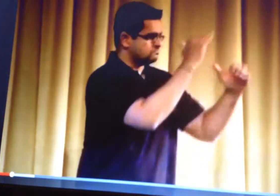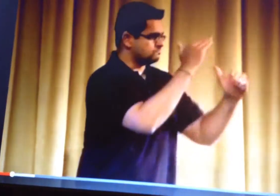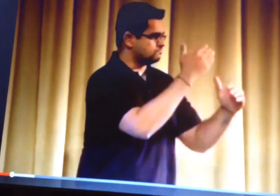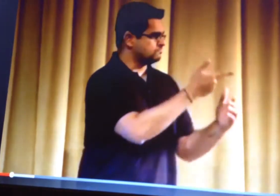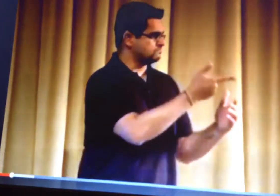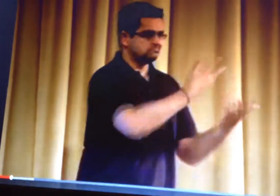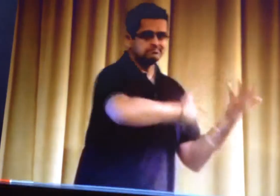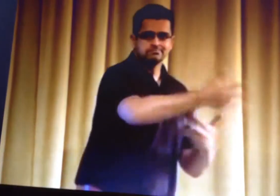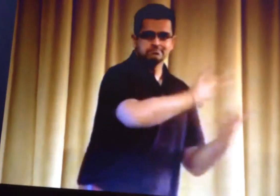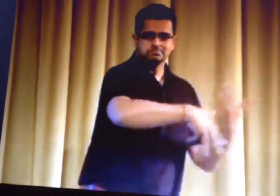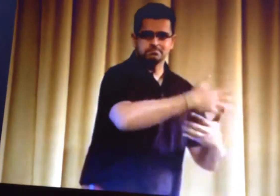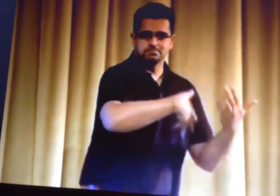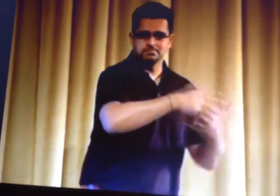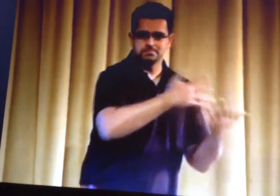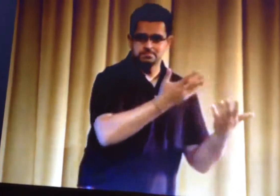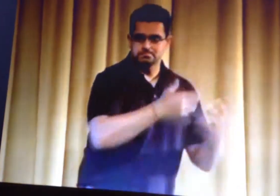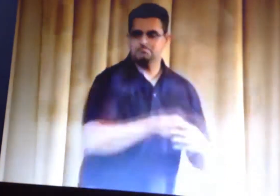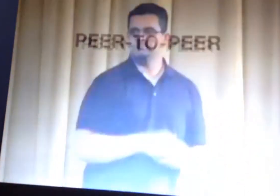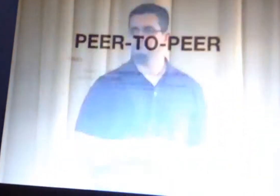There are many limits placed on deaf people.